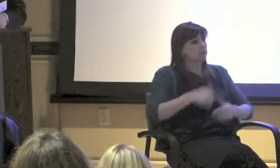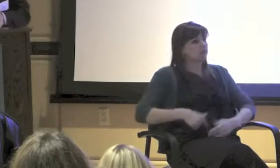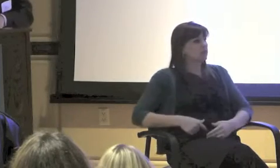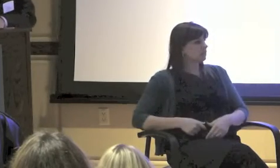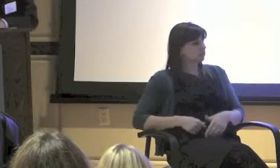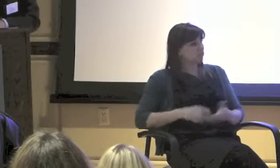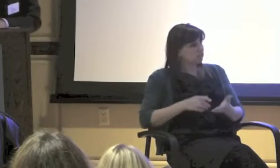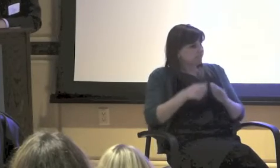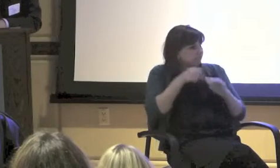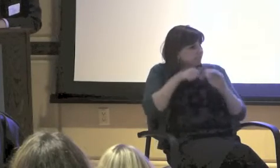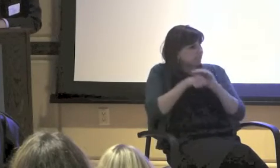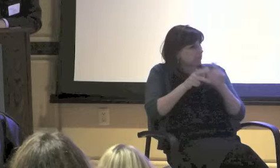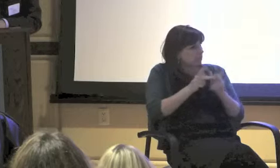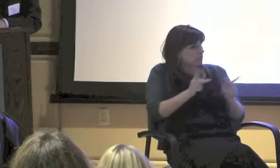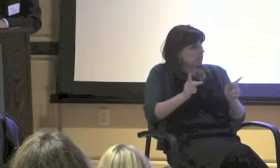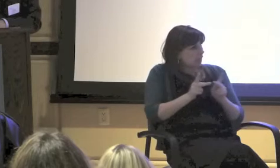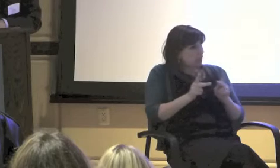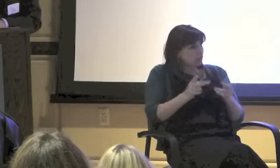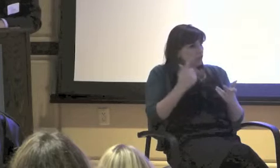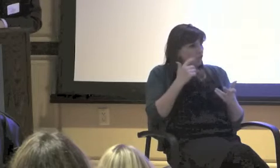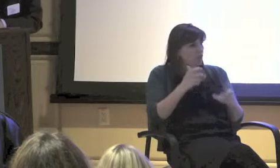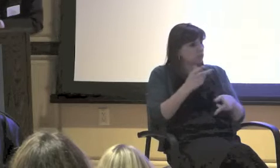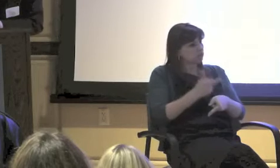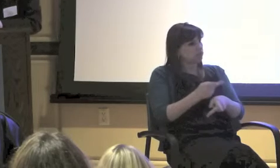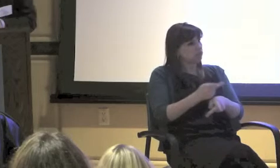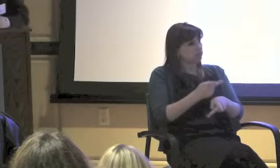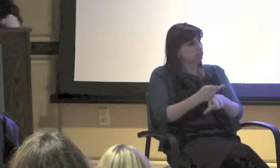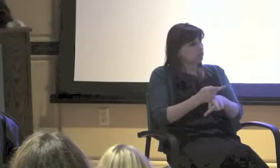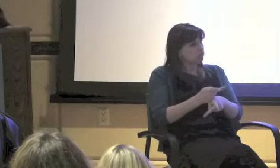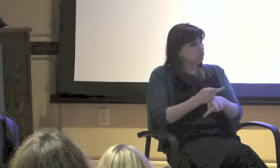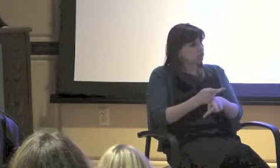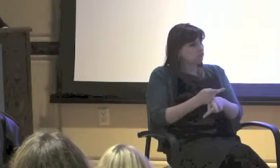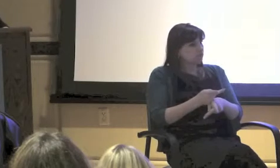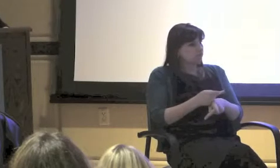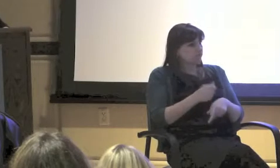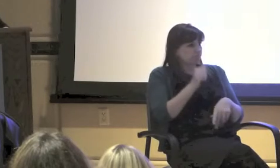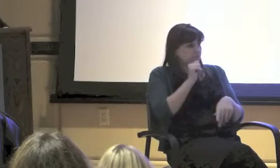the caregivers to manage bladder and bowel that